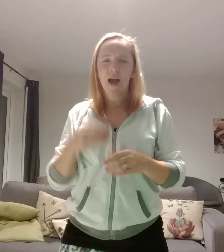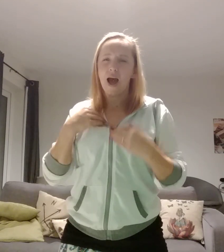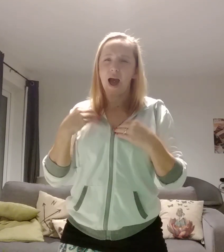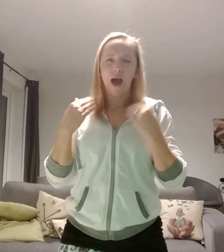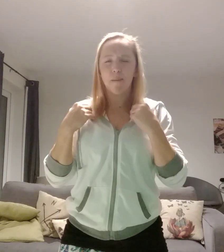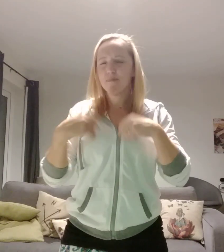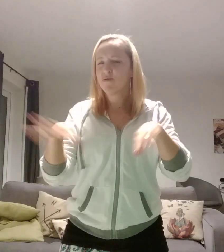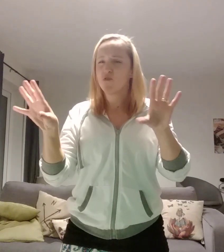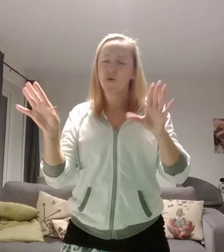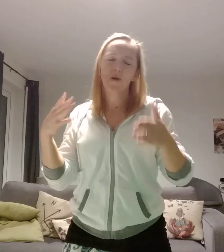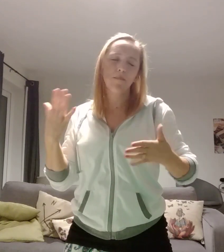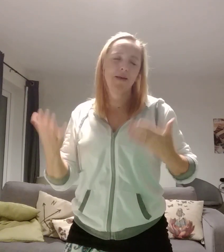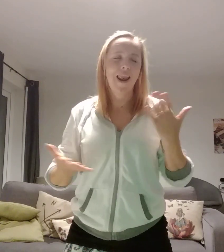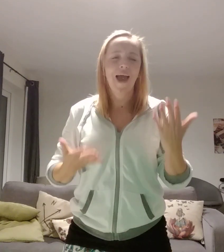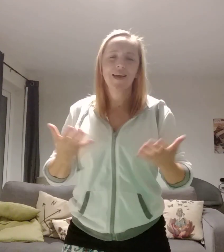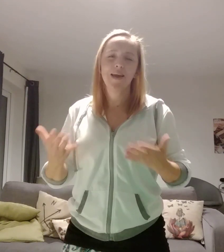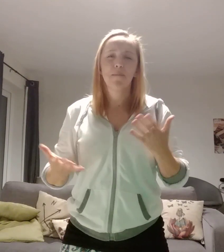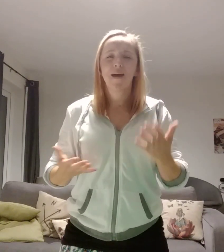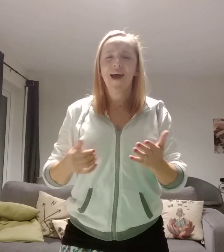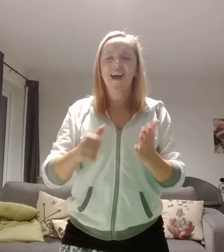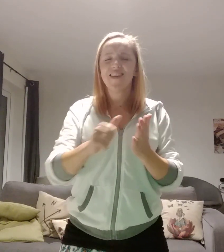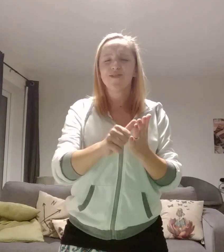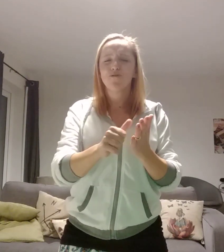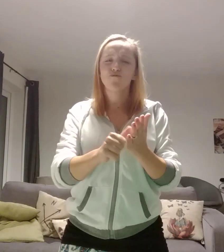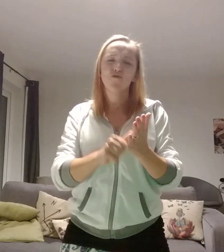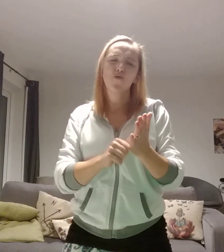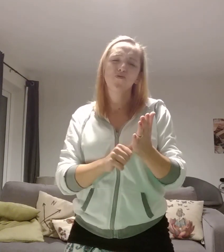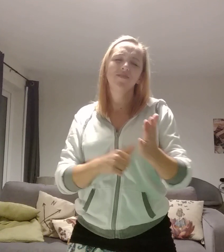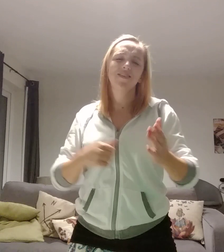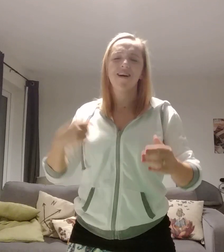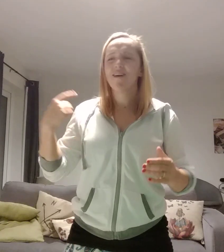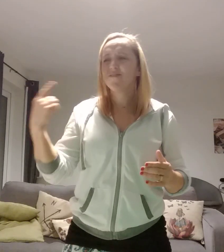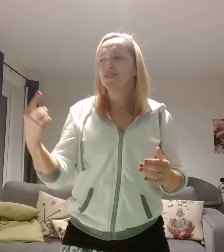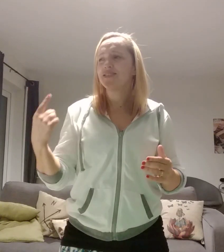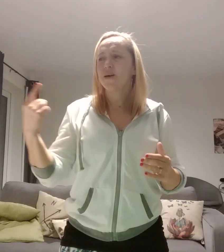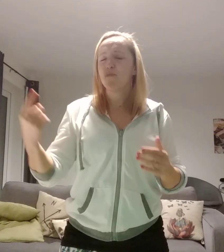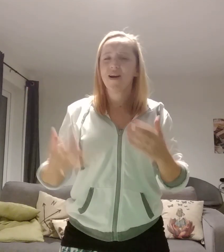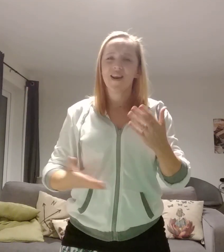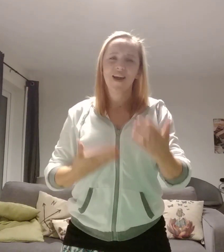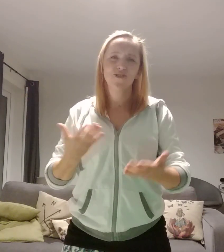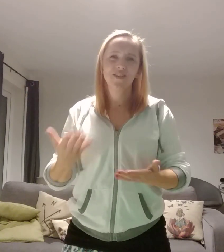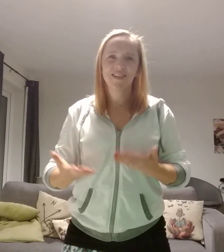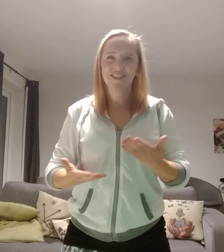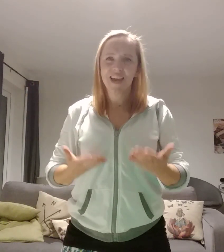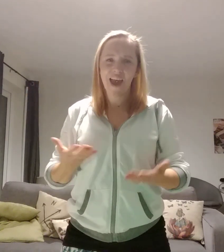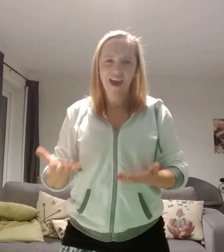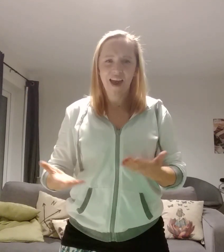same. I'm through with playing by the rules of someone else's